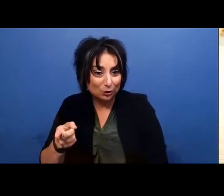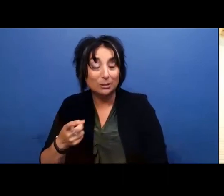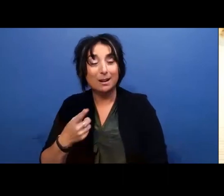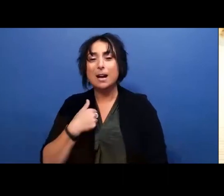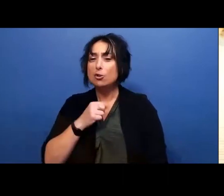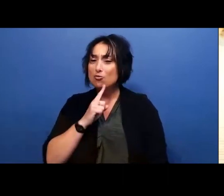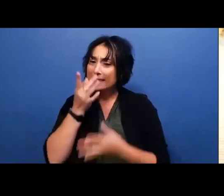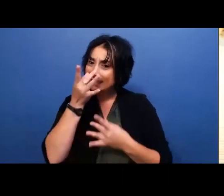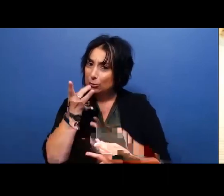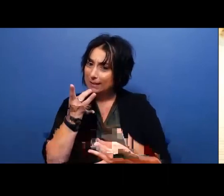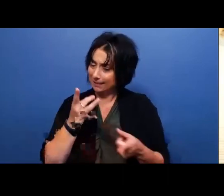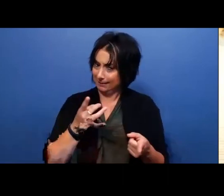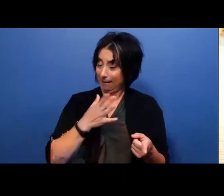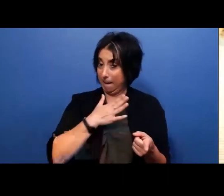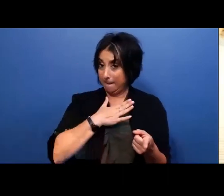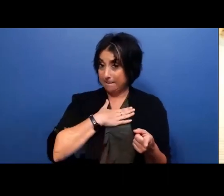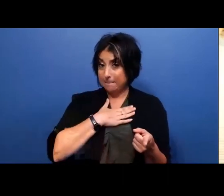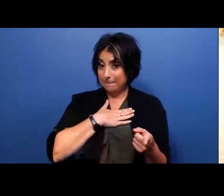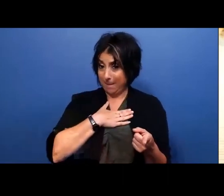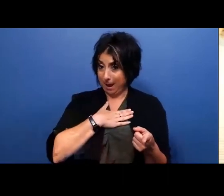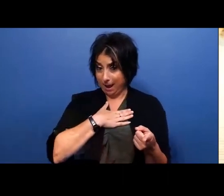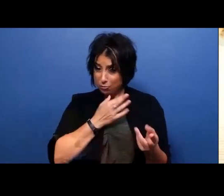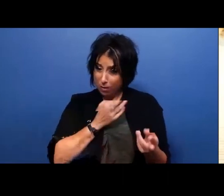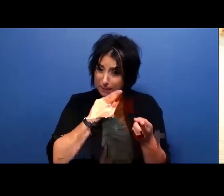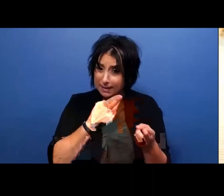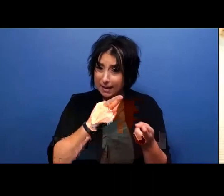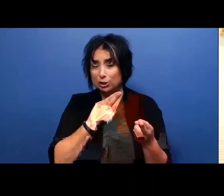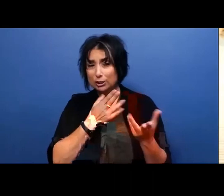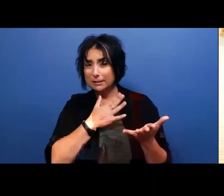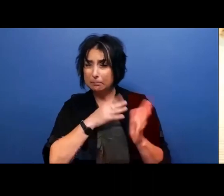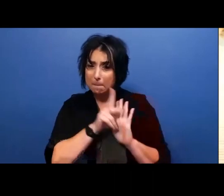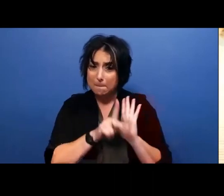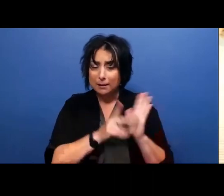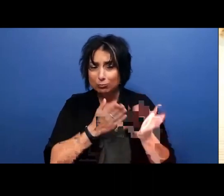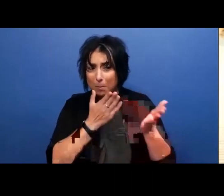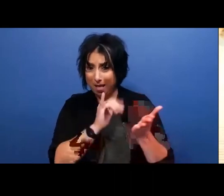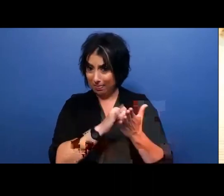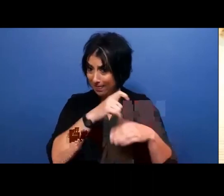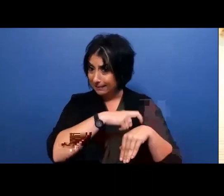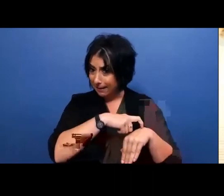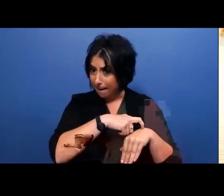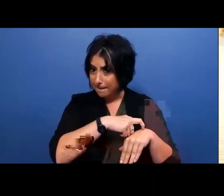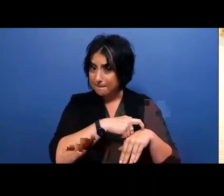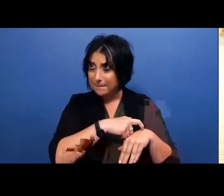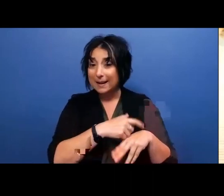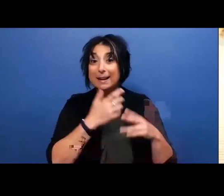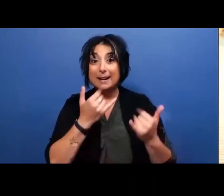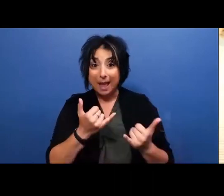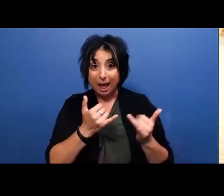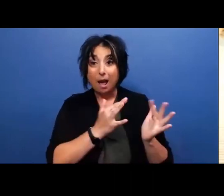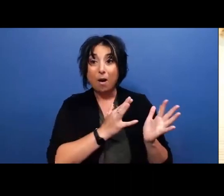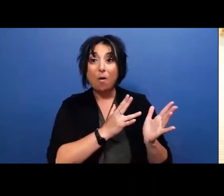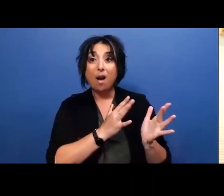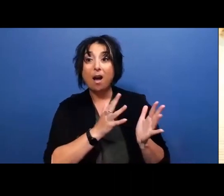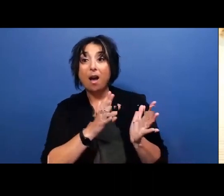in my journey and the policy recommendations at that time, and then to where Dr. Knopf was able to